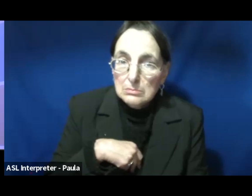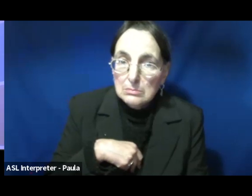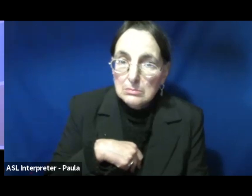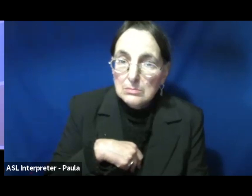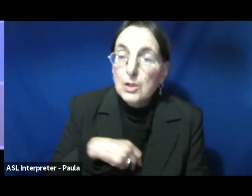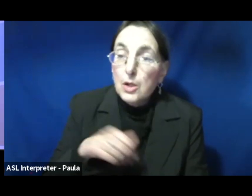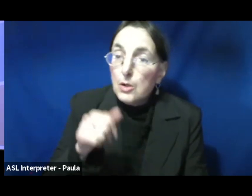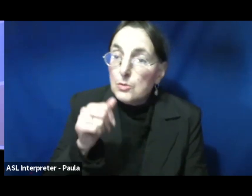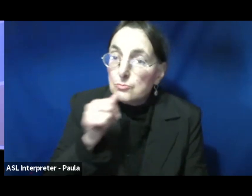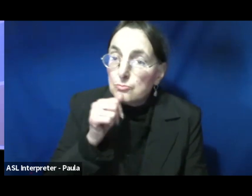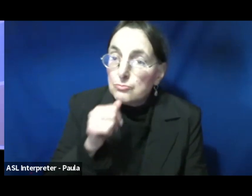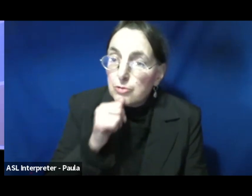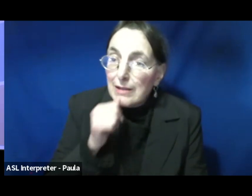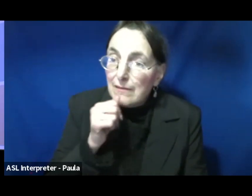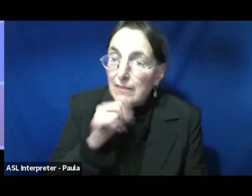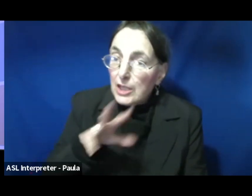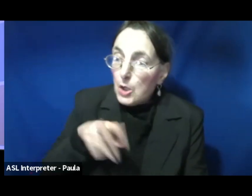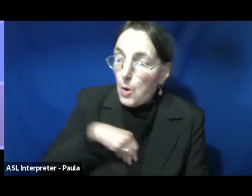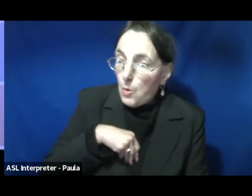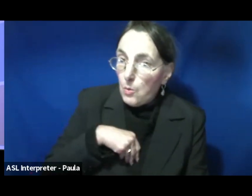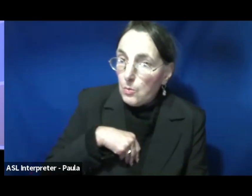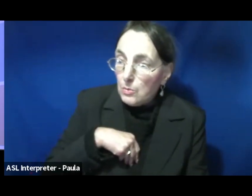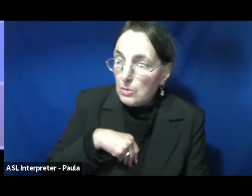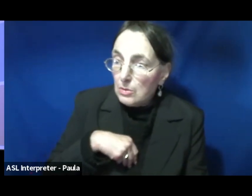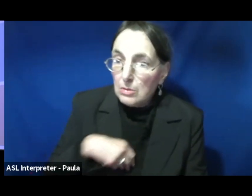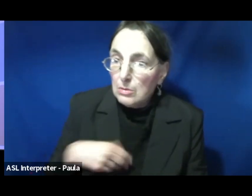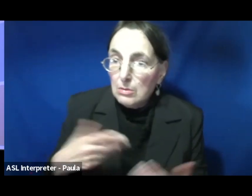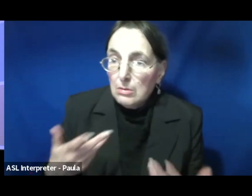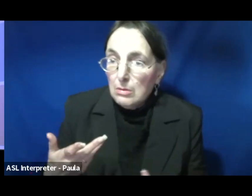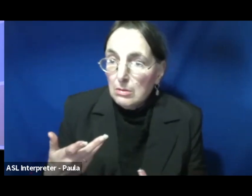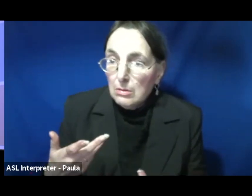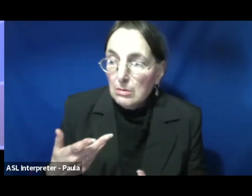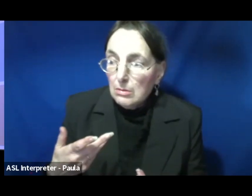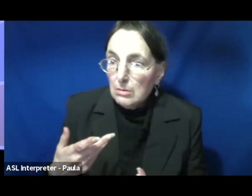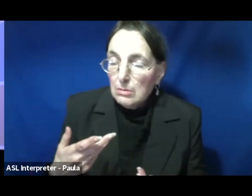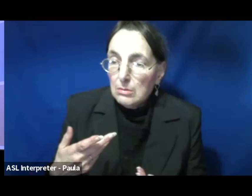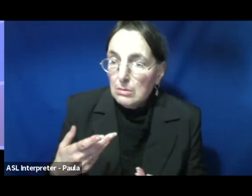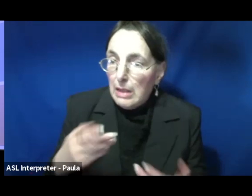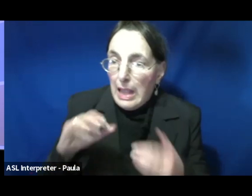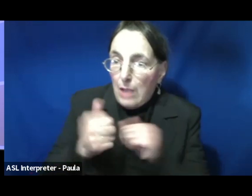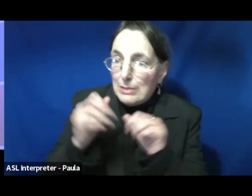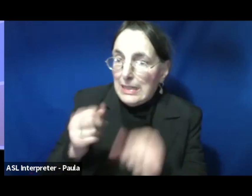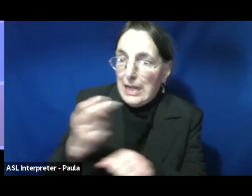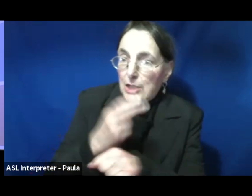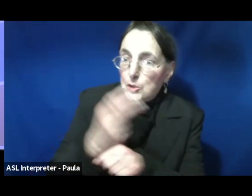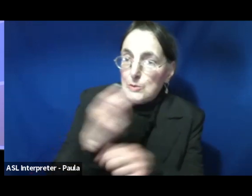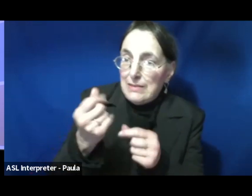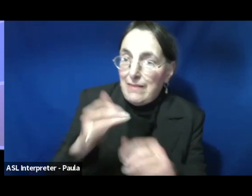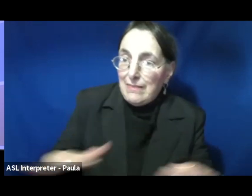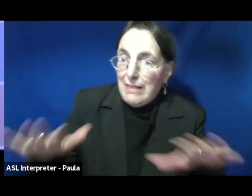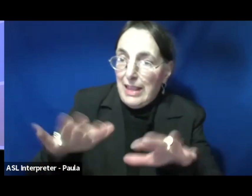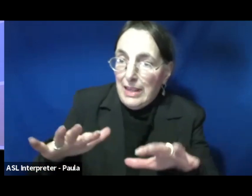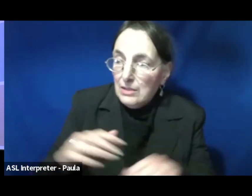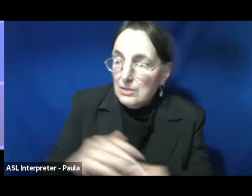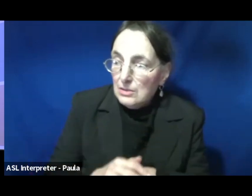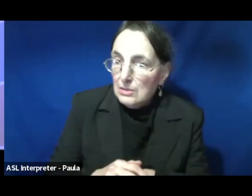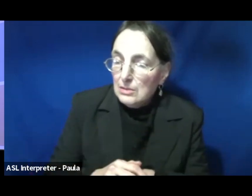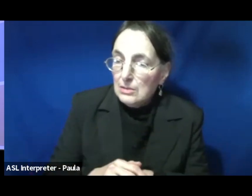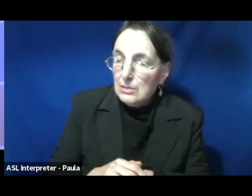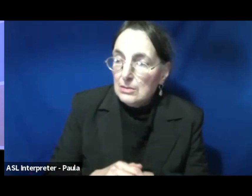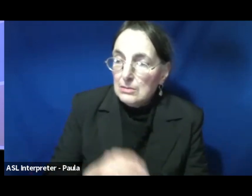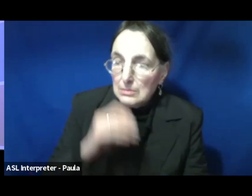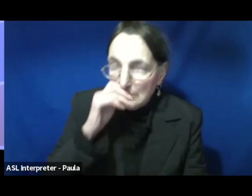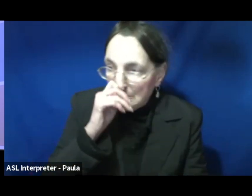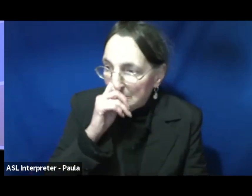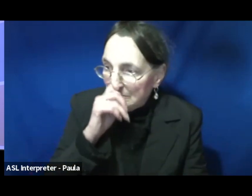Privately owned. How can our students become farmers? We don't have access to land. And people have used that from what they collected back then.